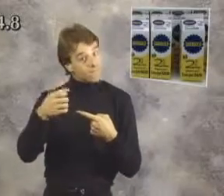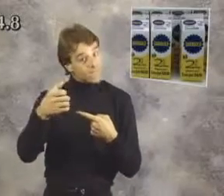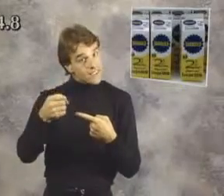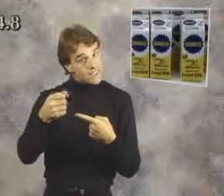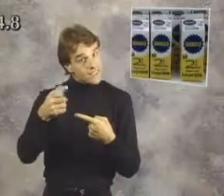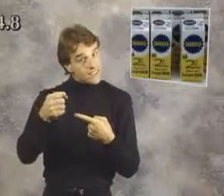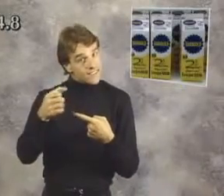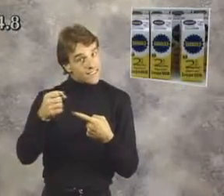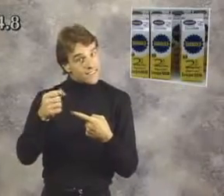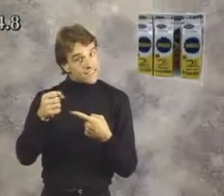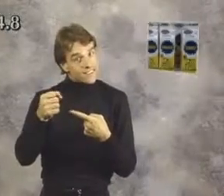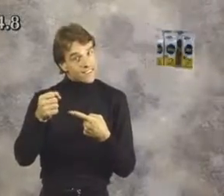Milk.